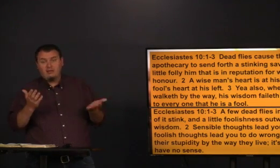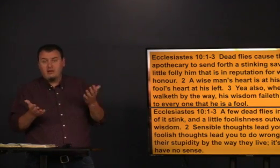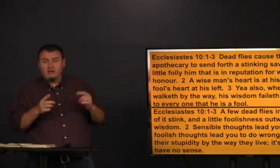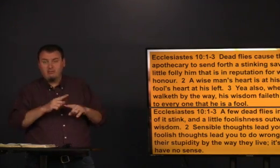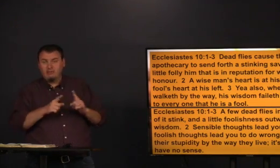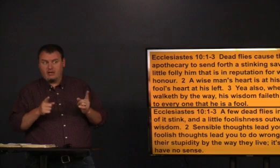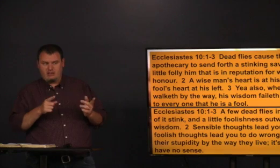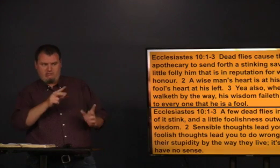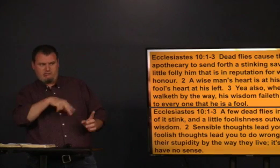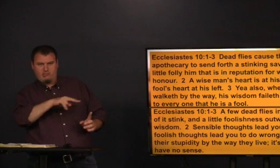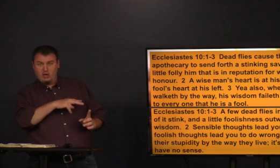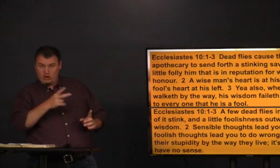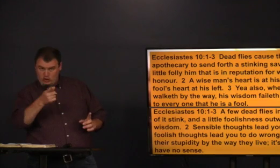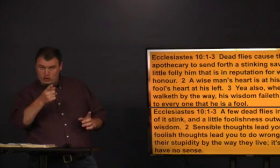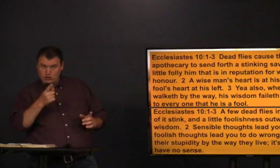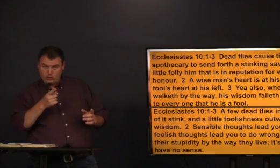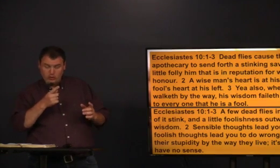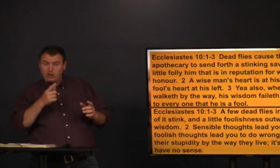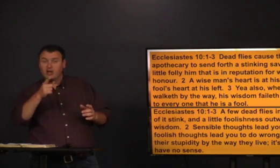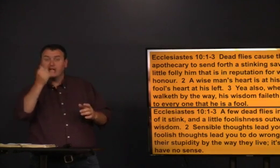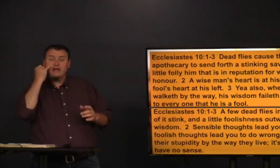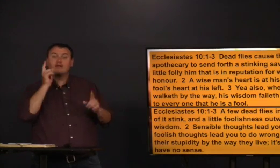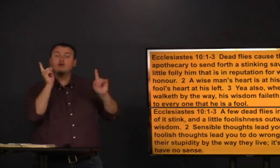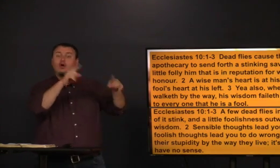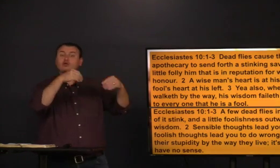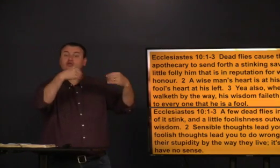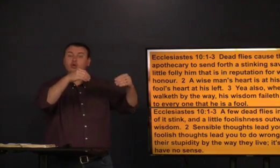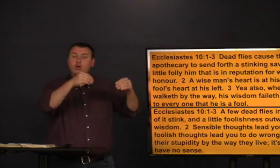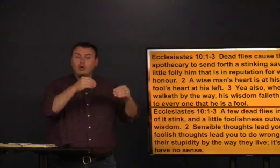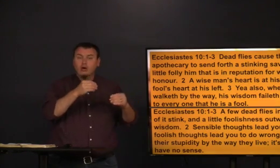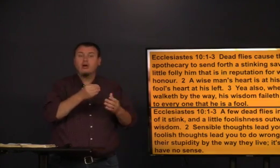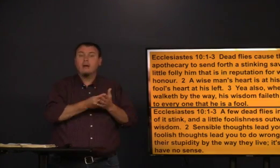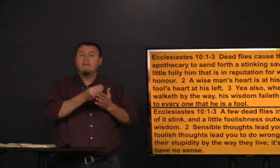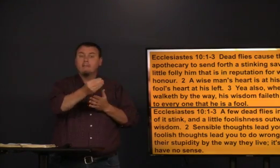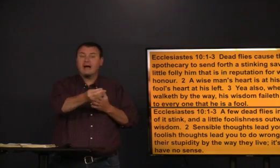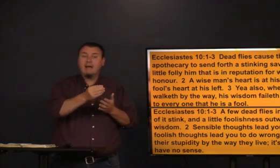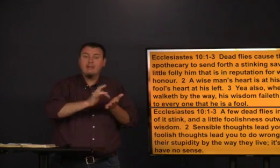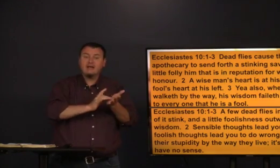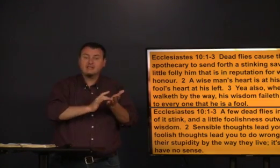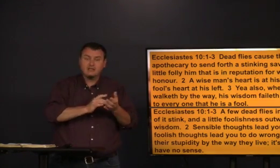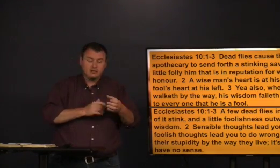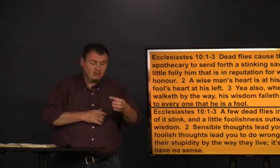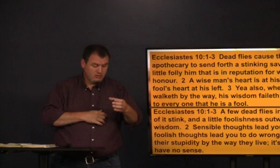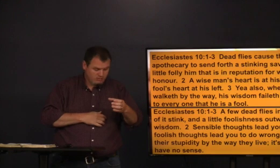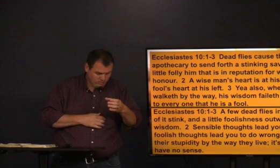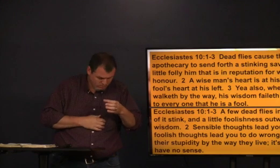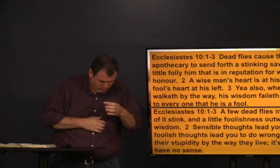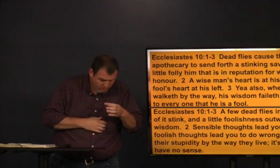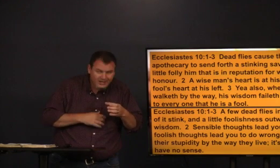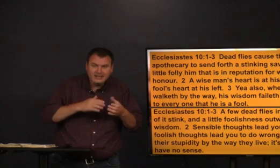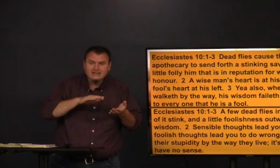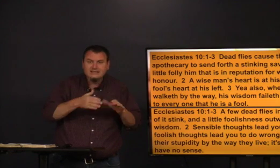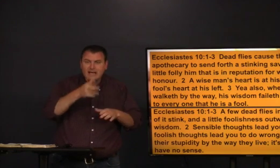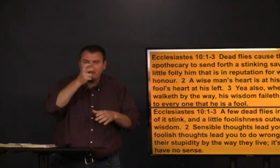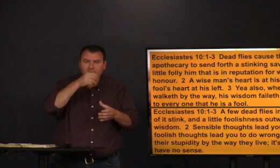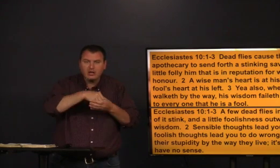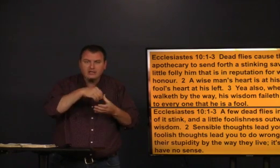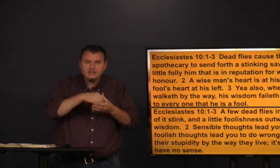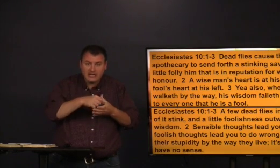Maybe, but if you go store, buy medicine, dead bug inside,